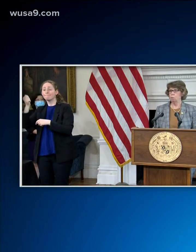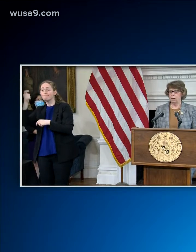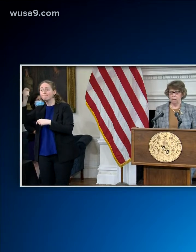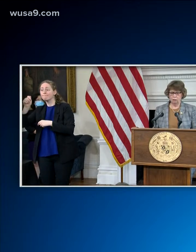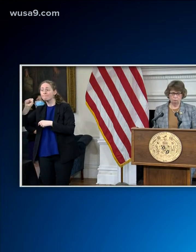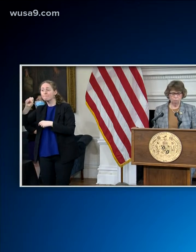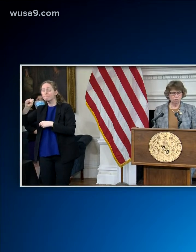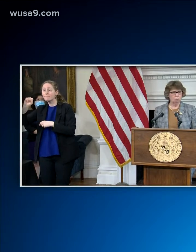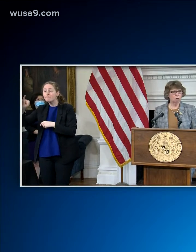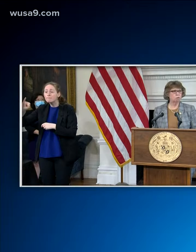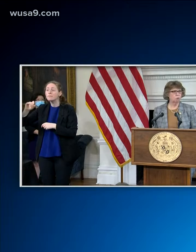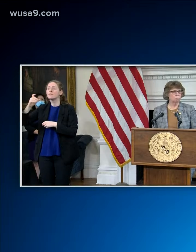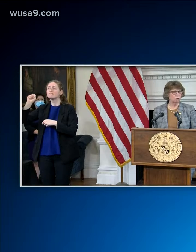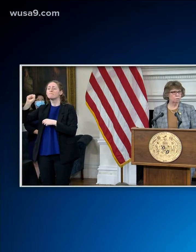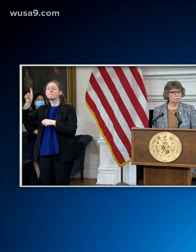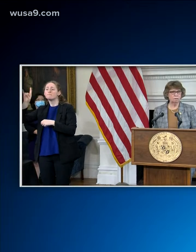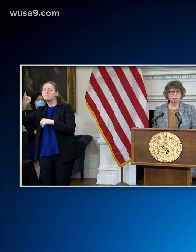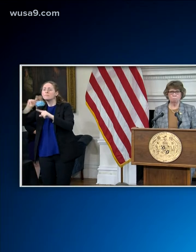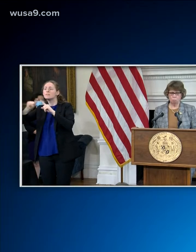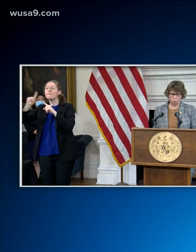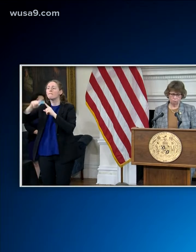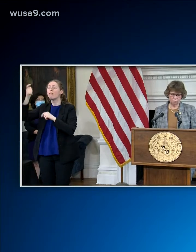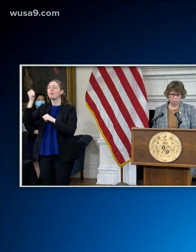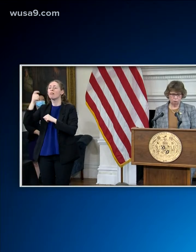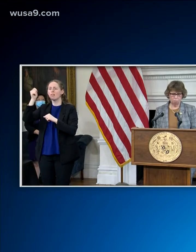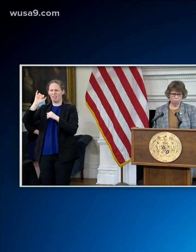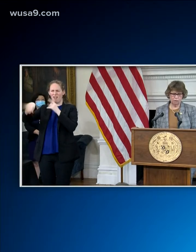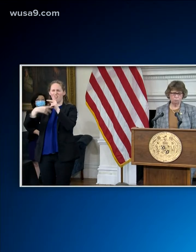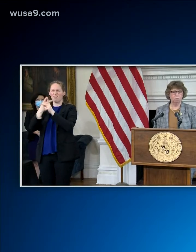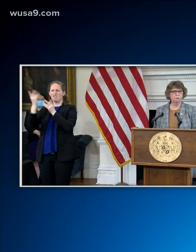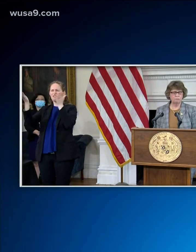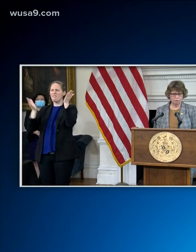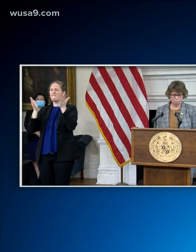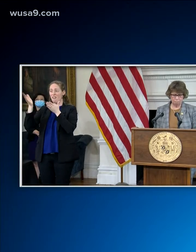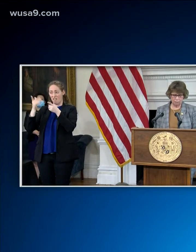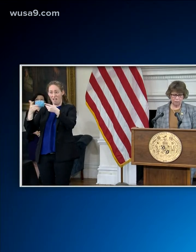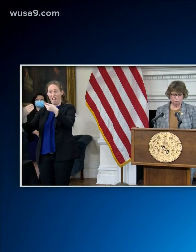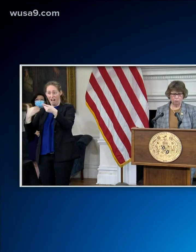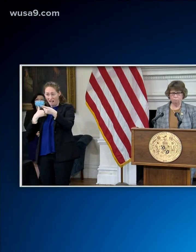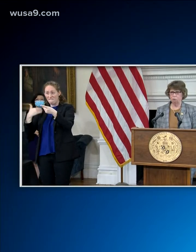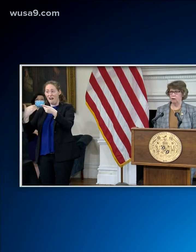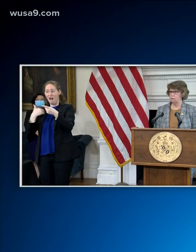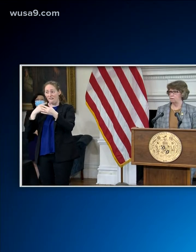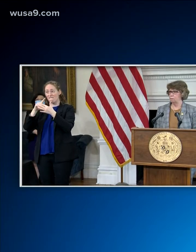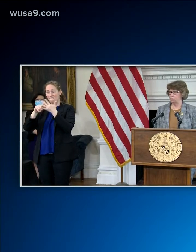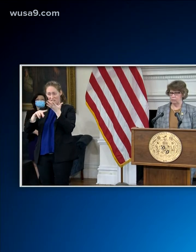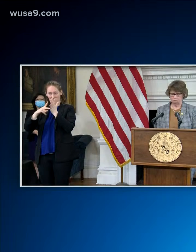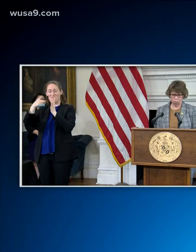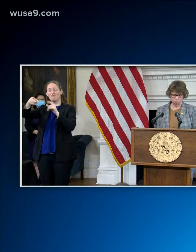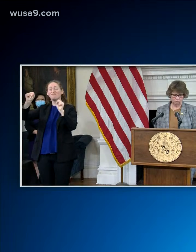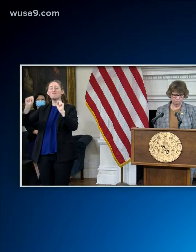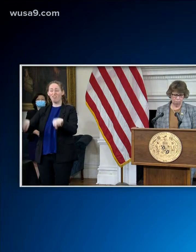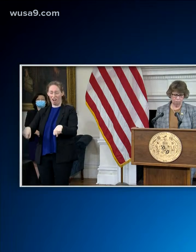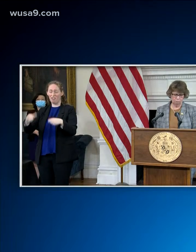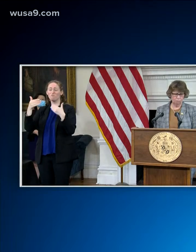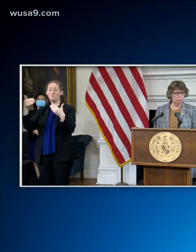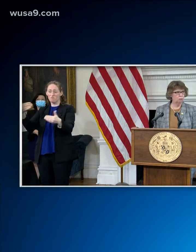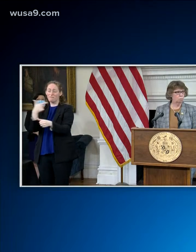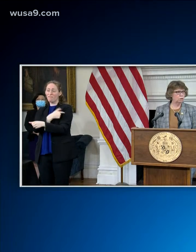an array of long-term services and supports that are provided through the state's Medicaid waiver and state plan